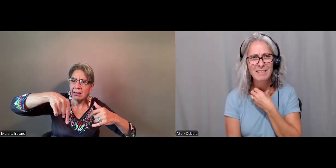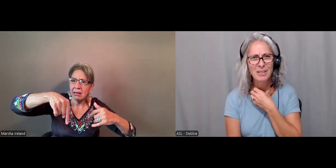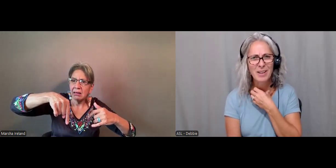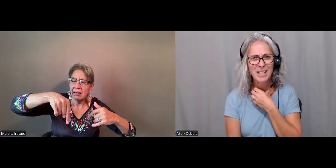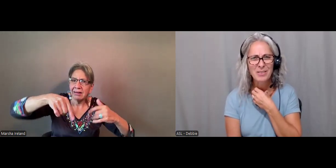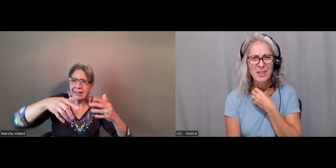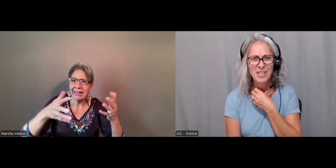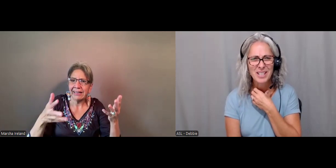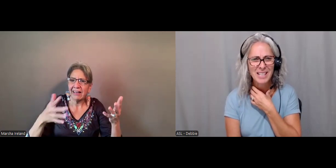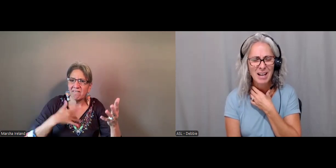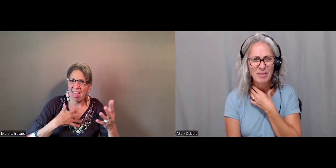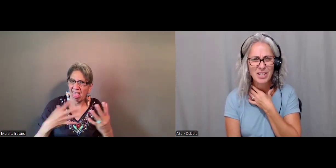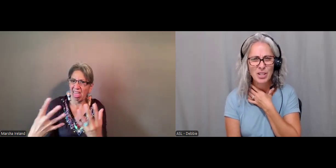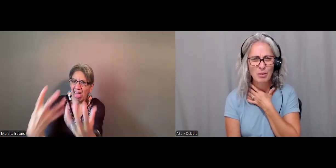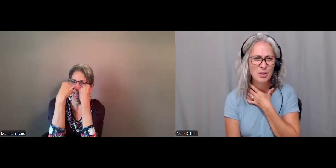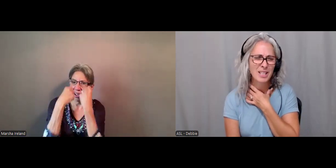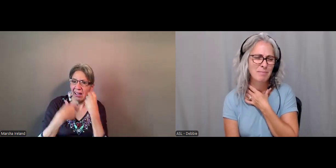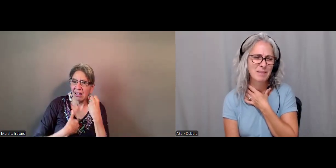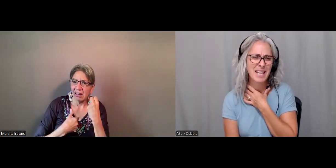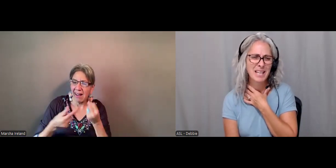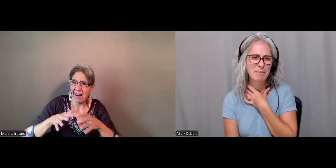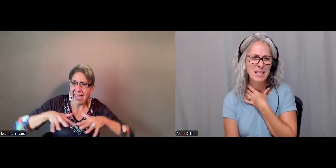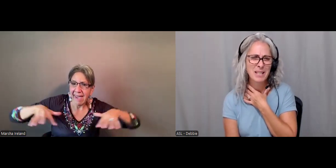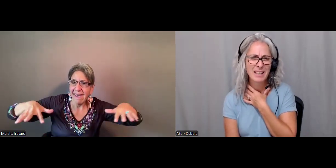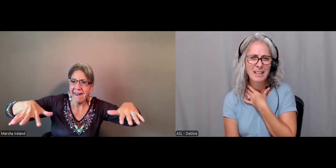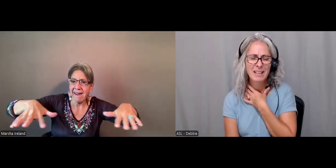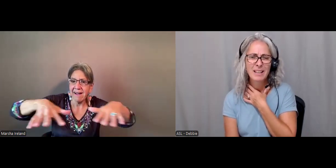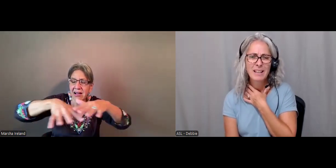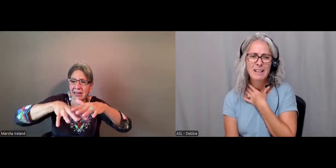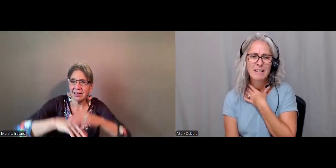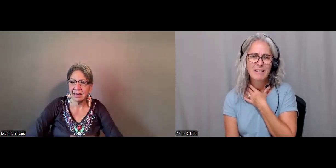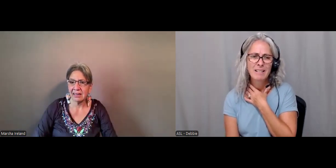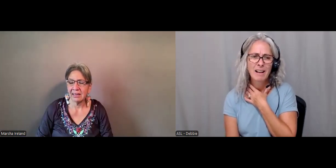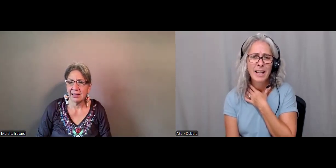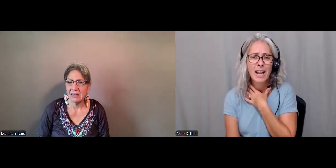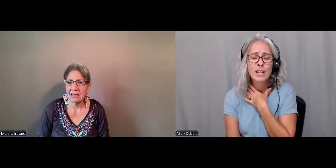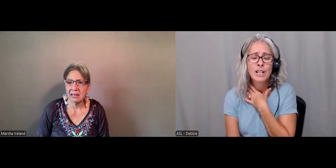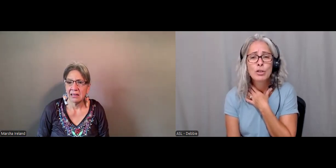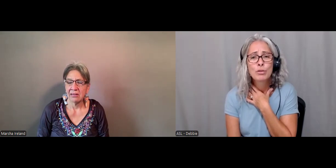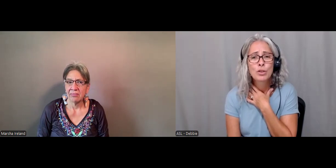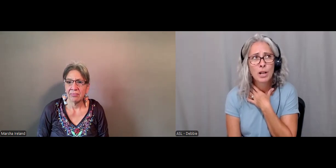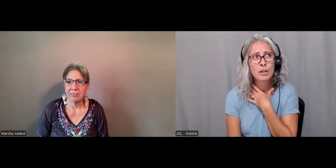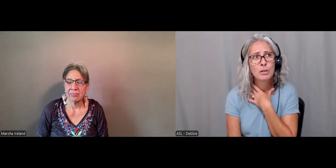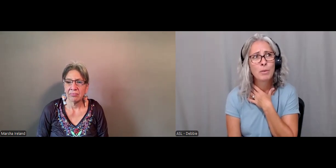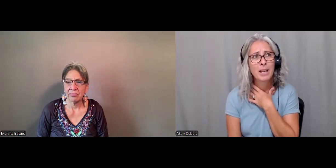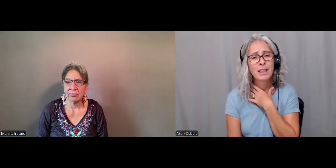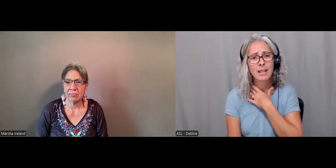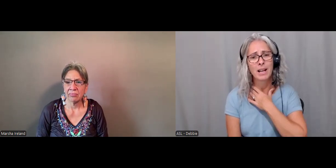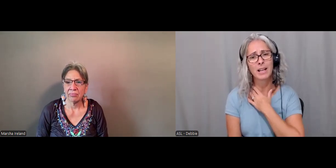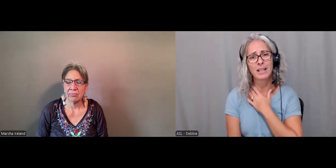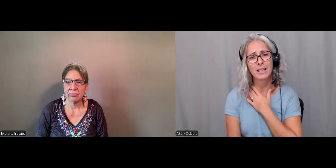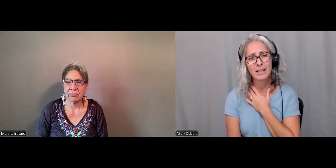I don't understand how such a grossly mistake can be. I do struggle